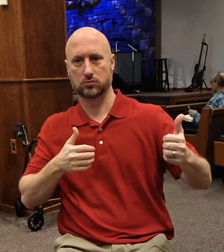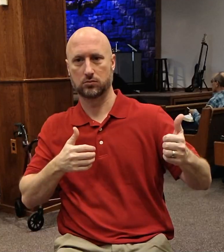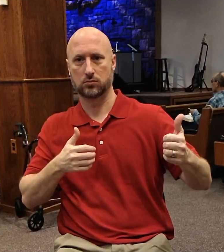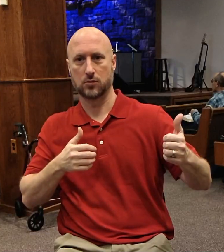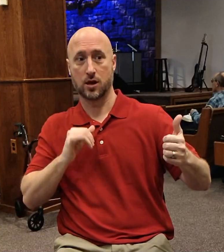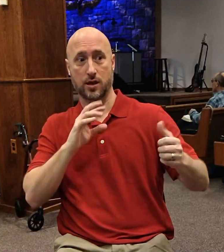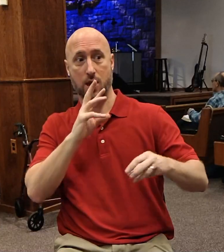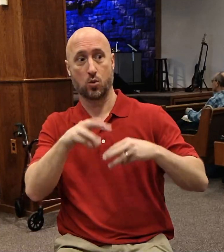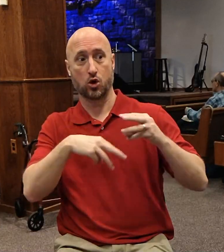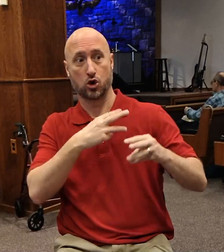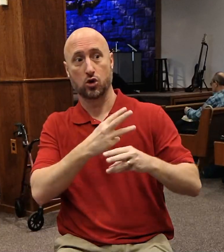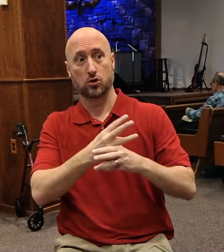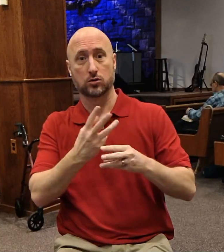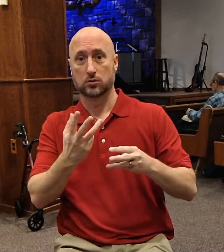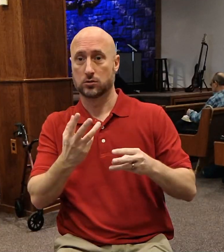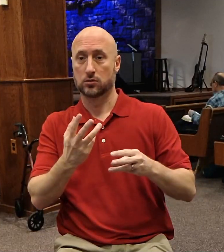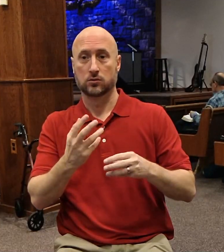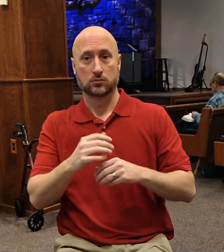was a world